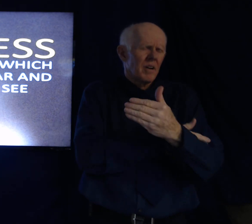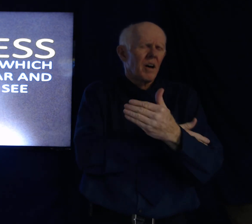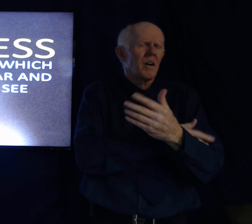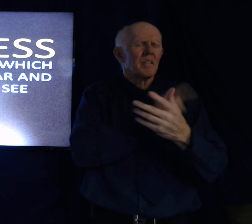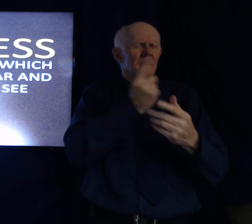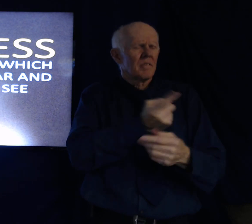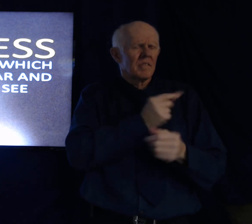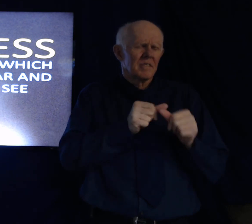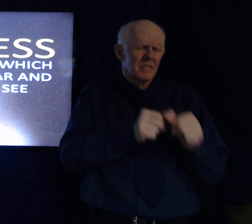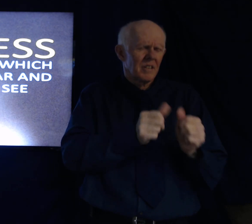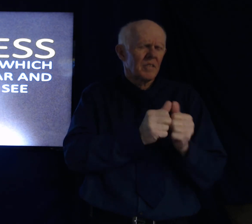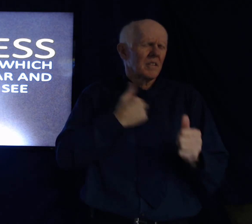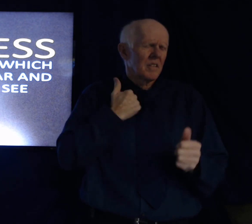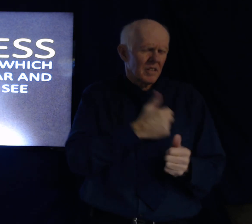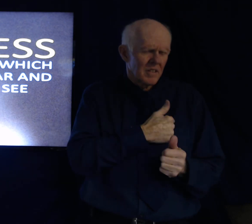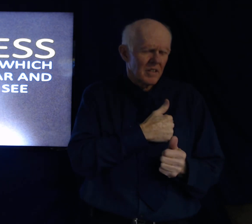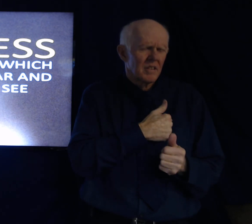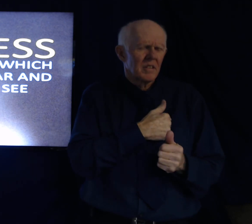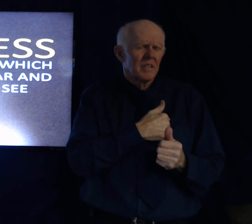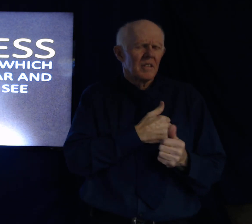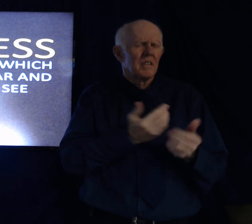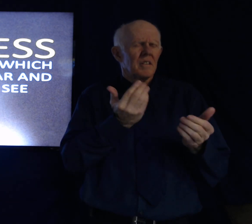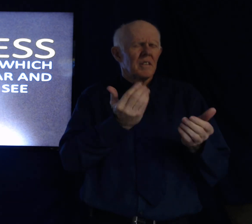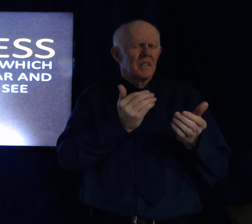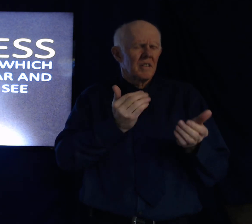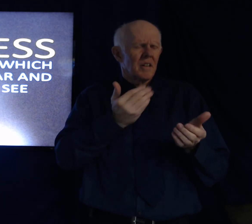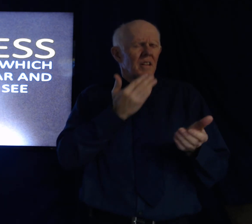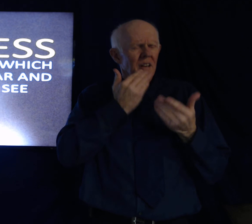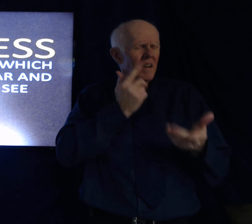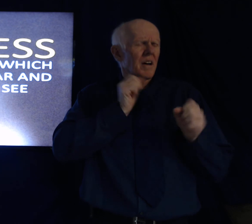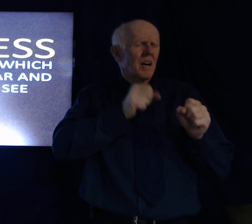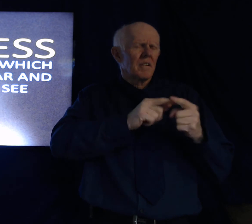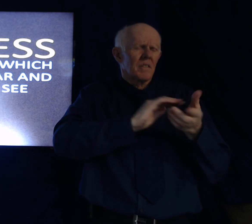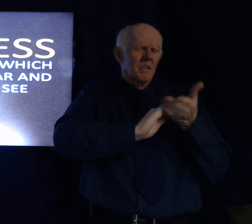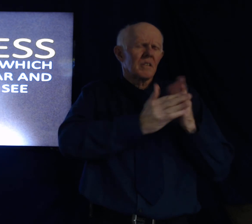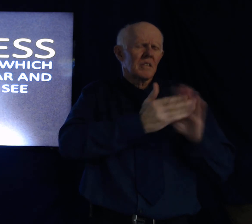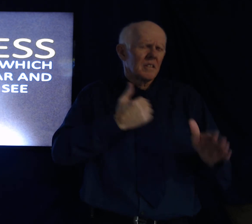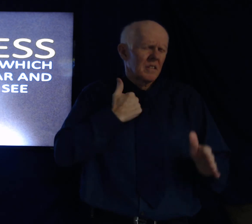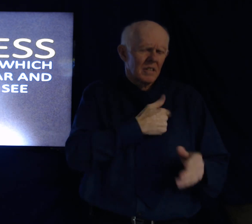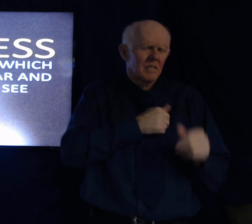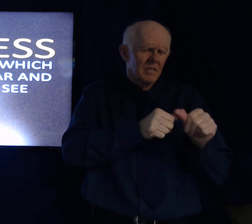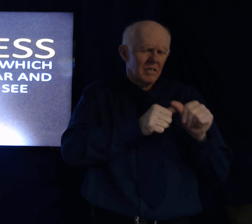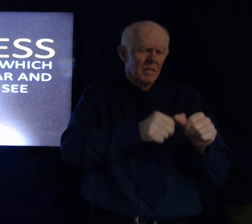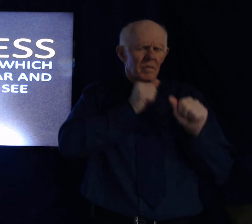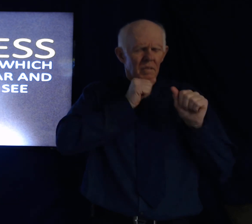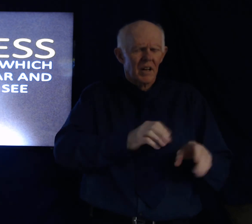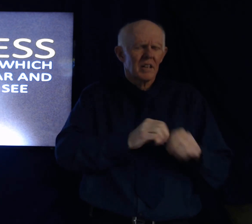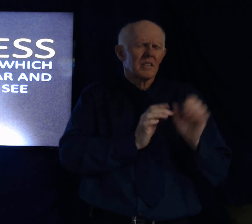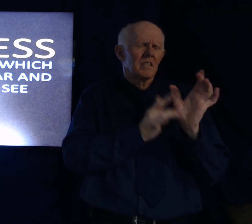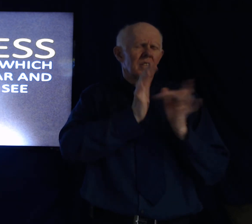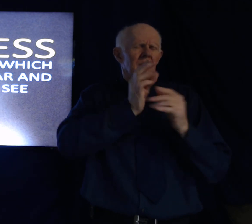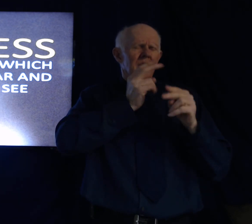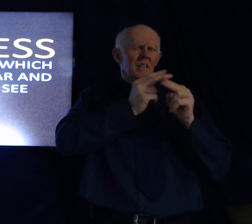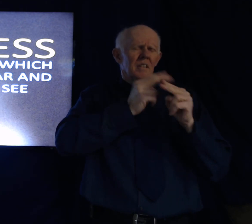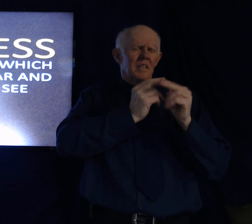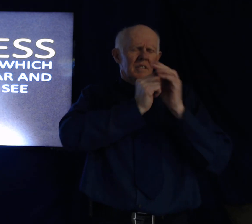for your power and stay with us and thank you for your forgiveness in jesus